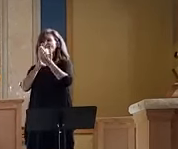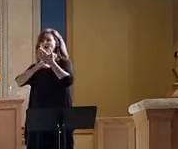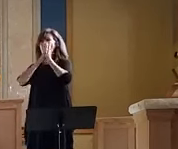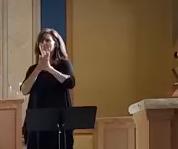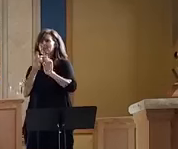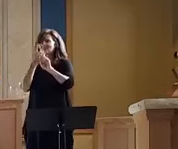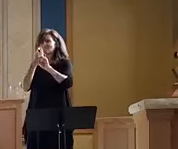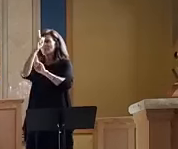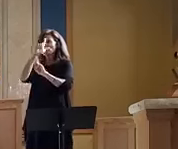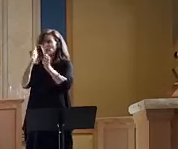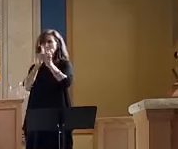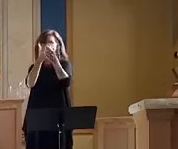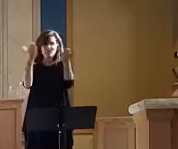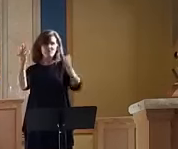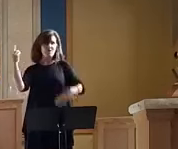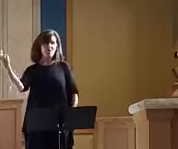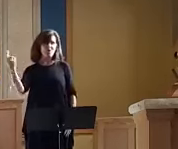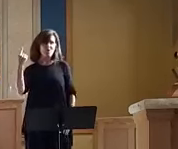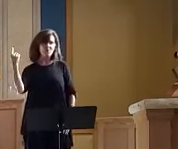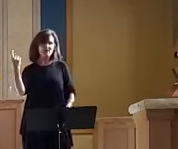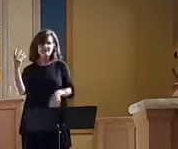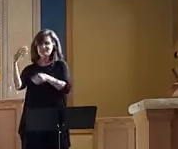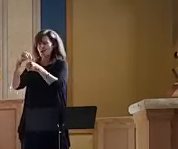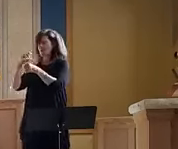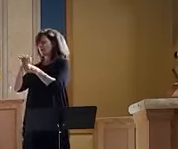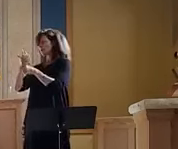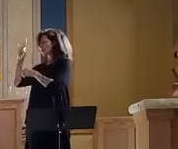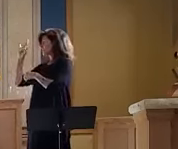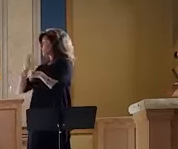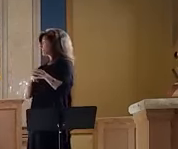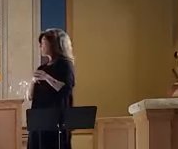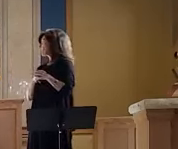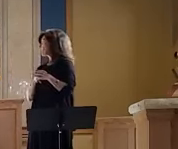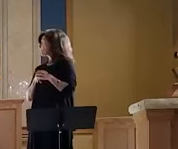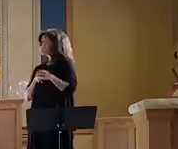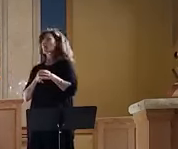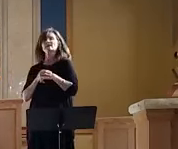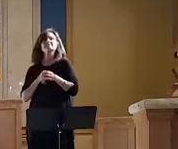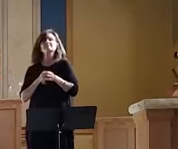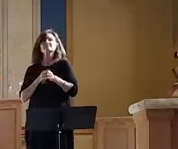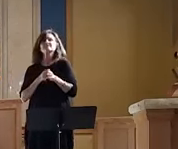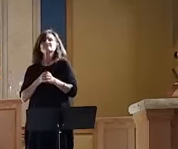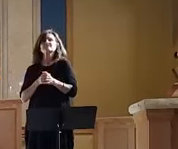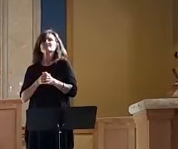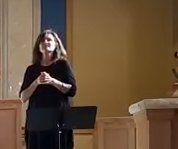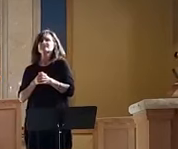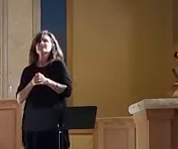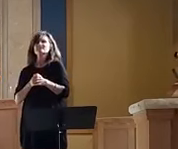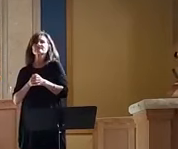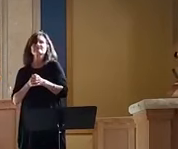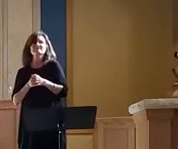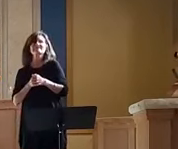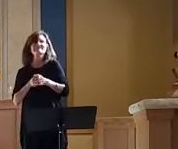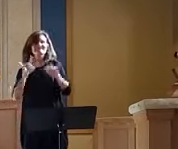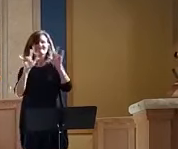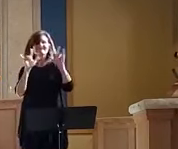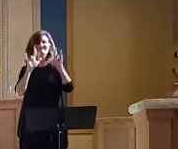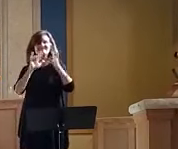peace of the Lord be with you always. And with your spirit. Let us offer each other a sign of